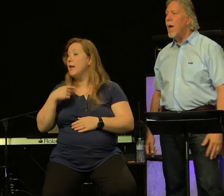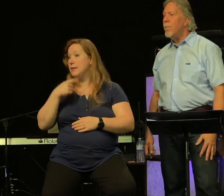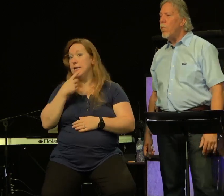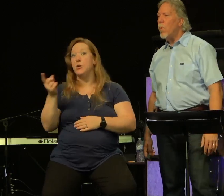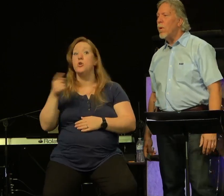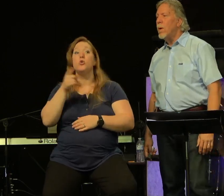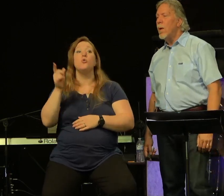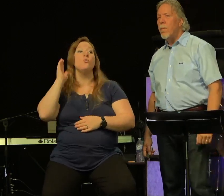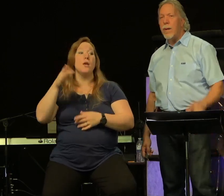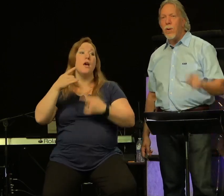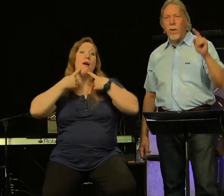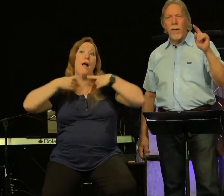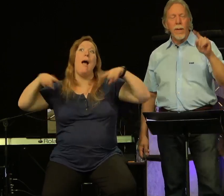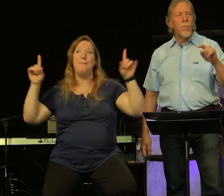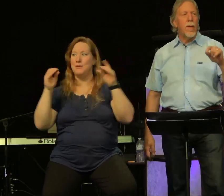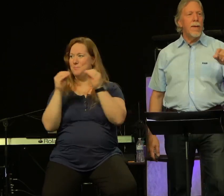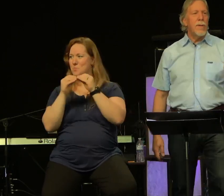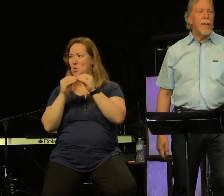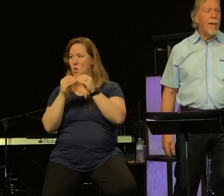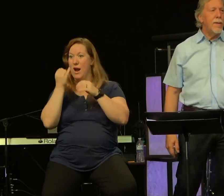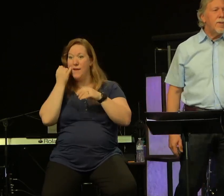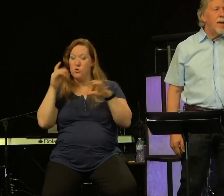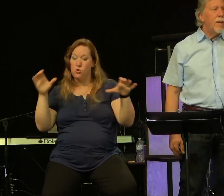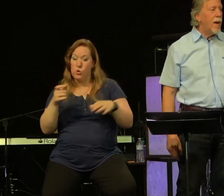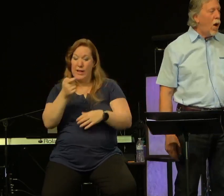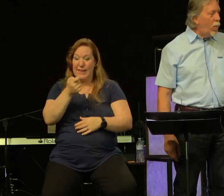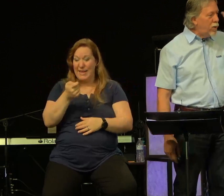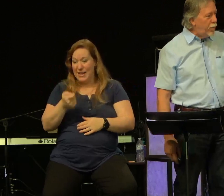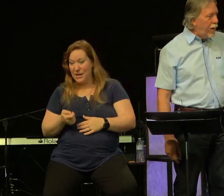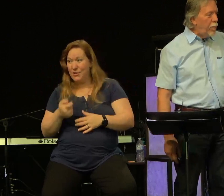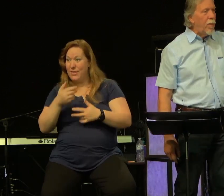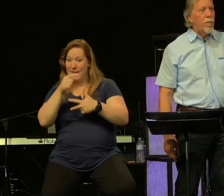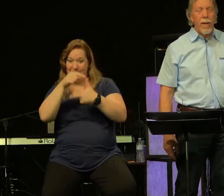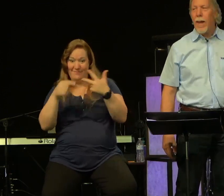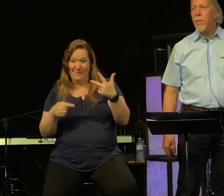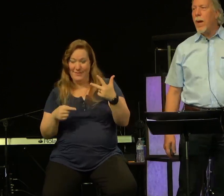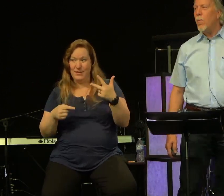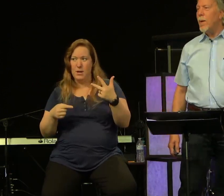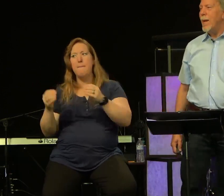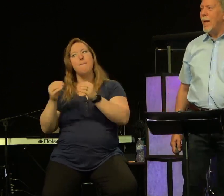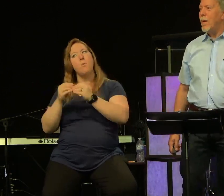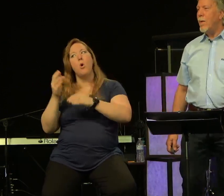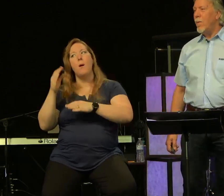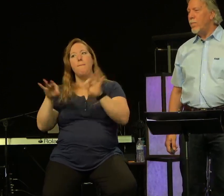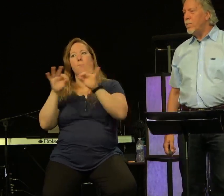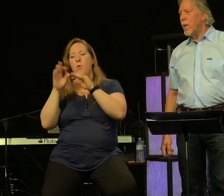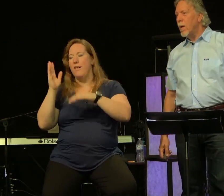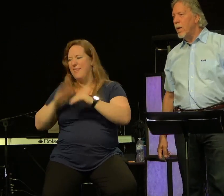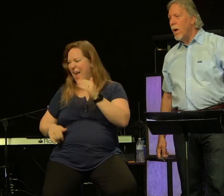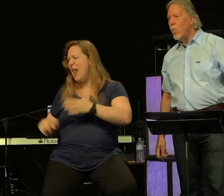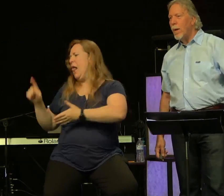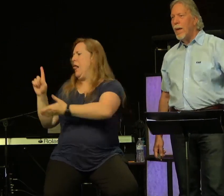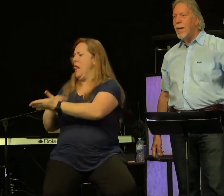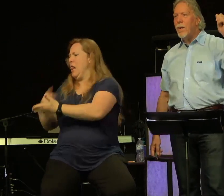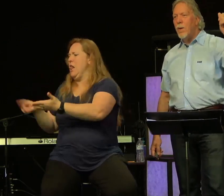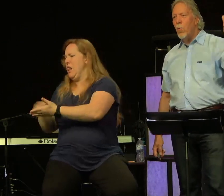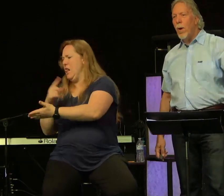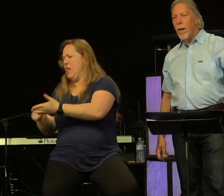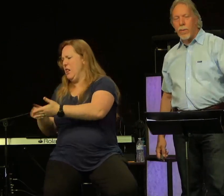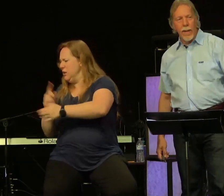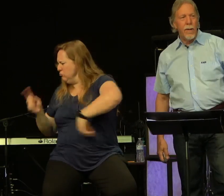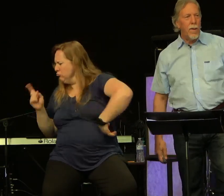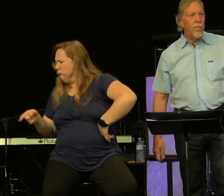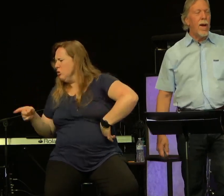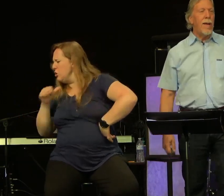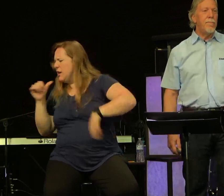a lot more by doing little things like this than always beating them over the head about what they didn't do or what they didn't do